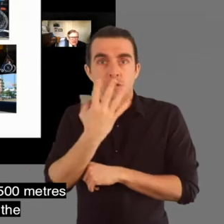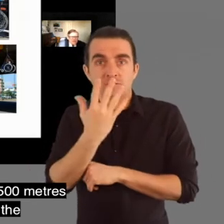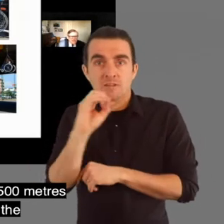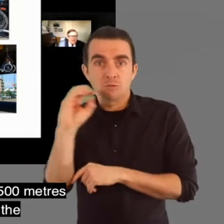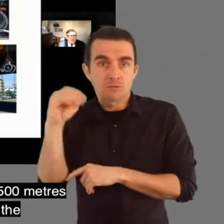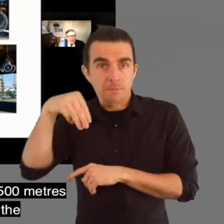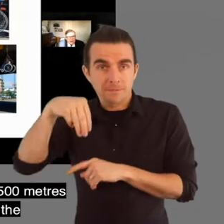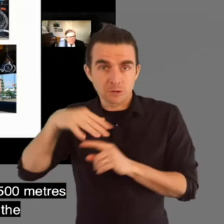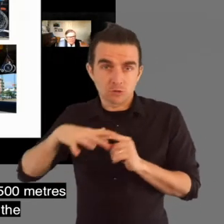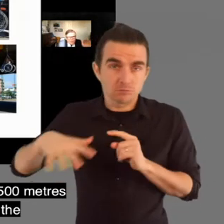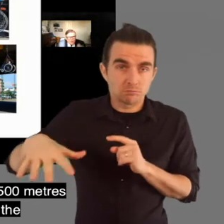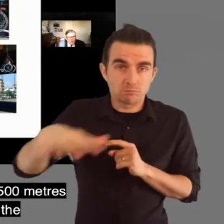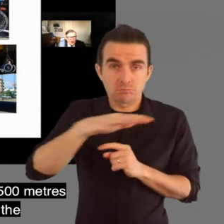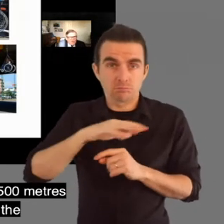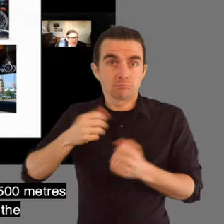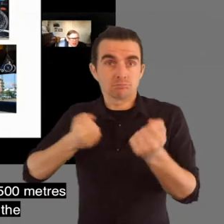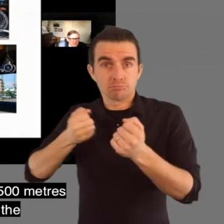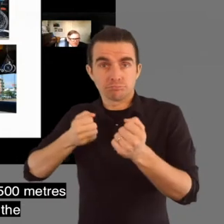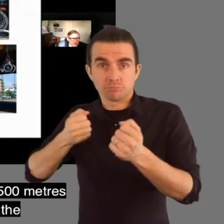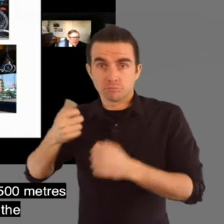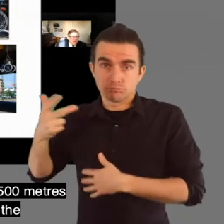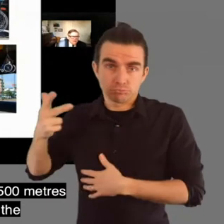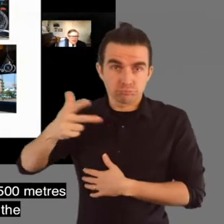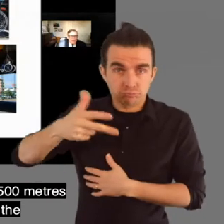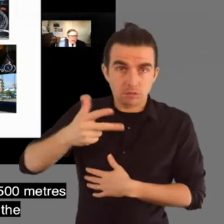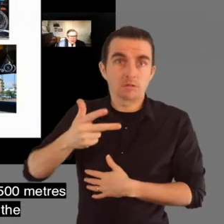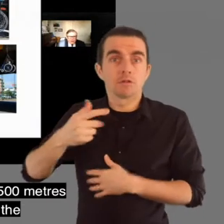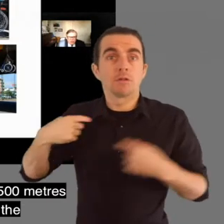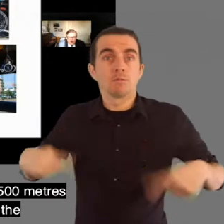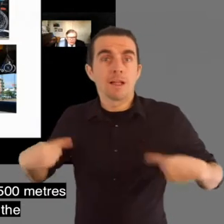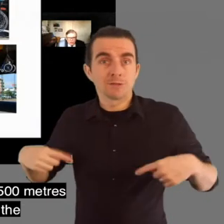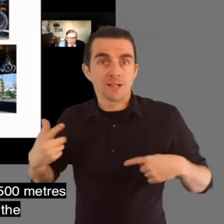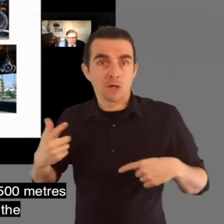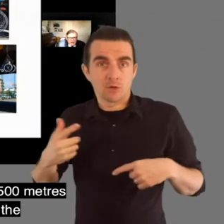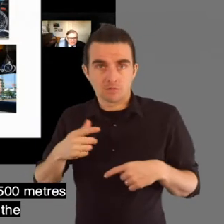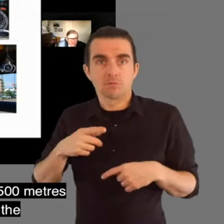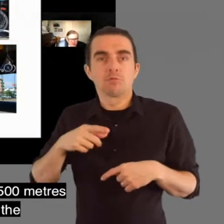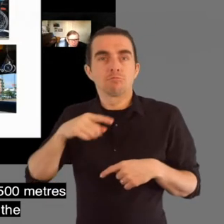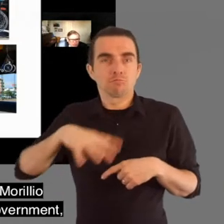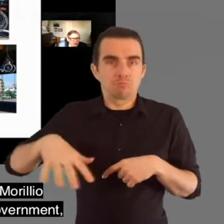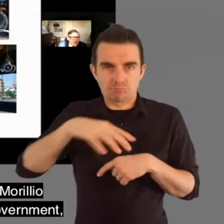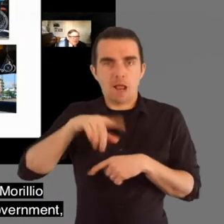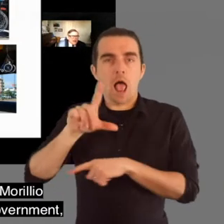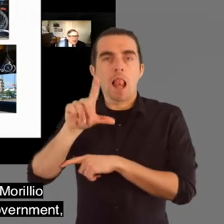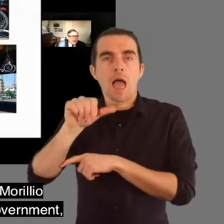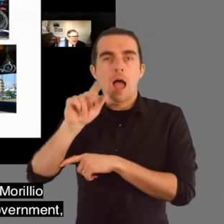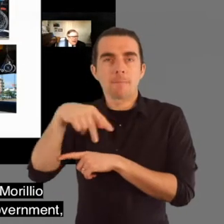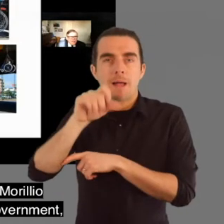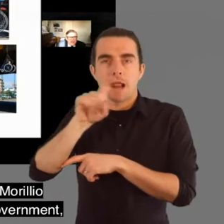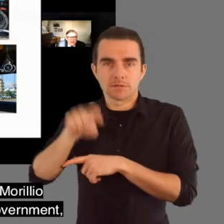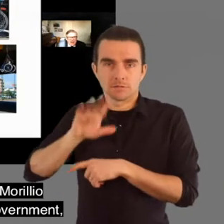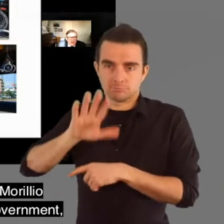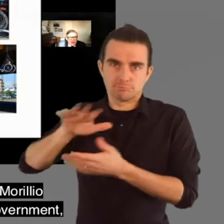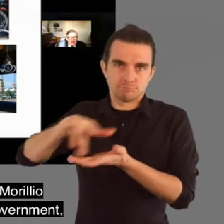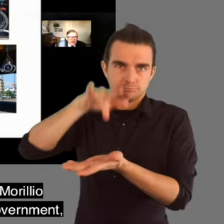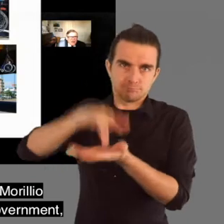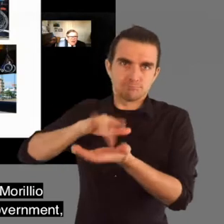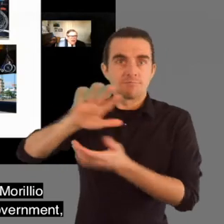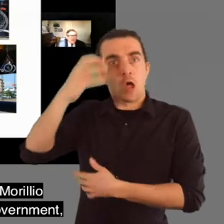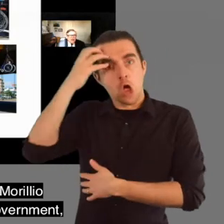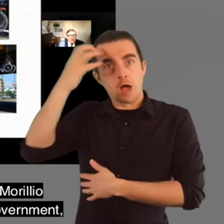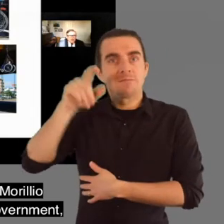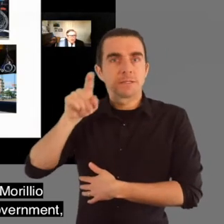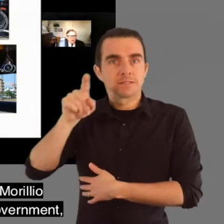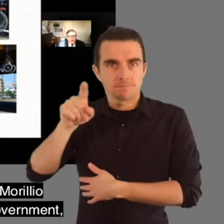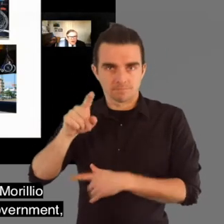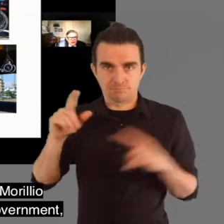the Andes up 4,500 meters with a truck pulling many of the wheelchairs behind it